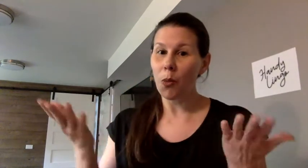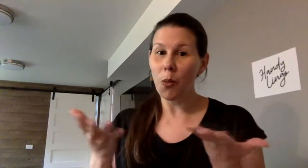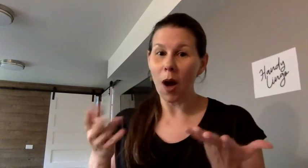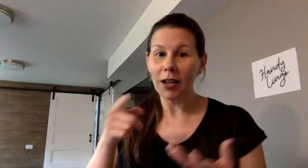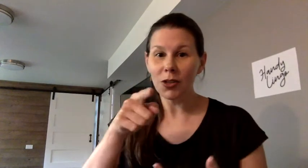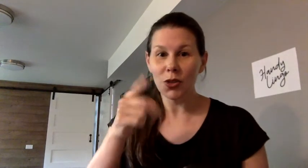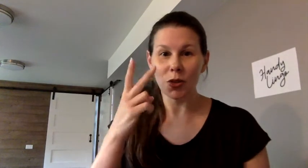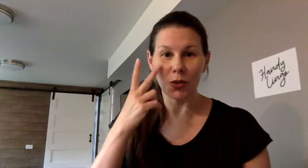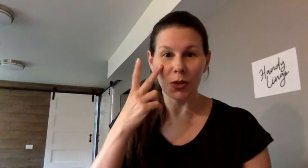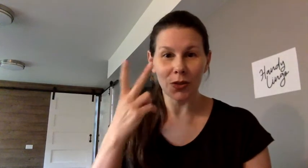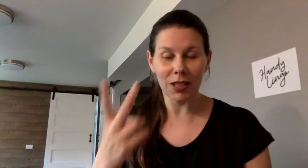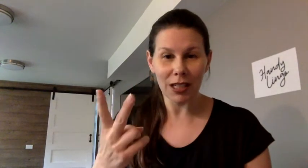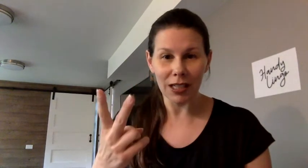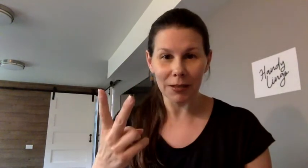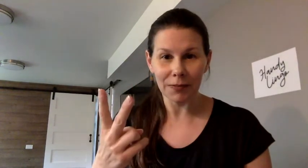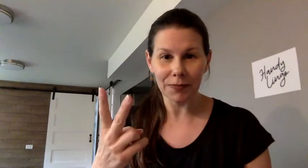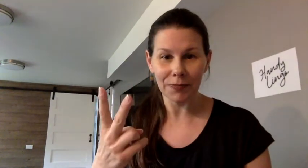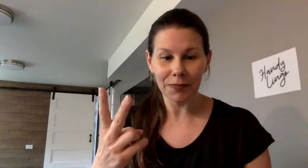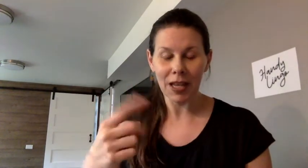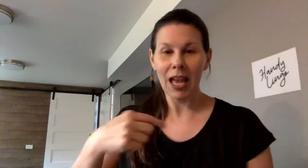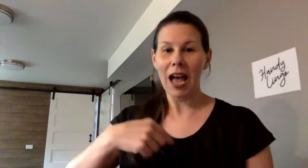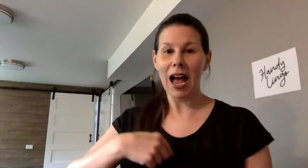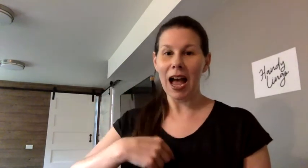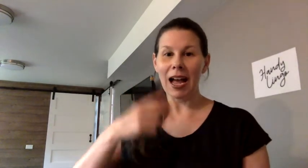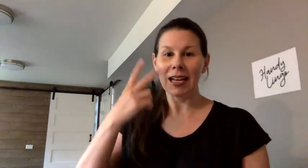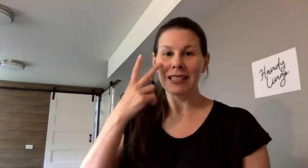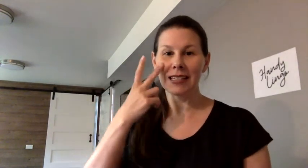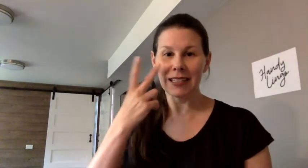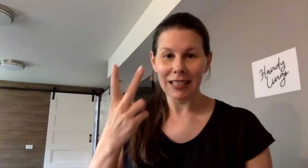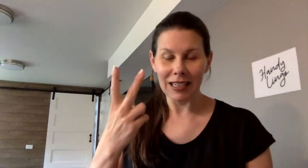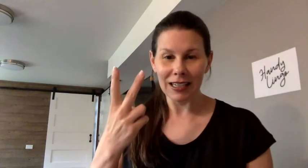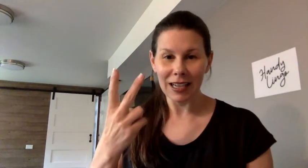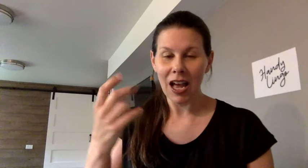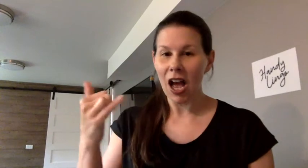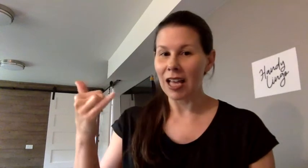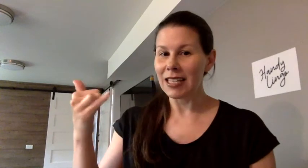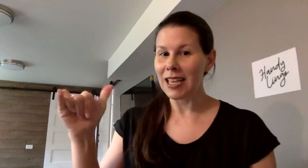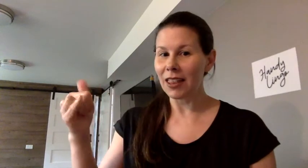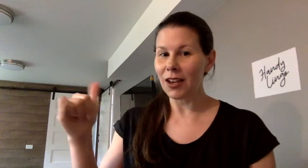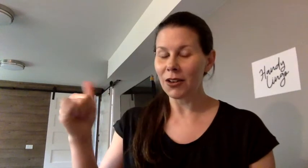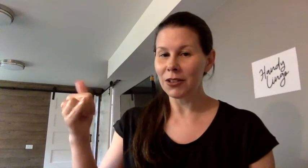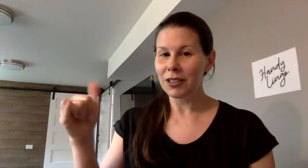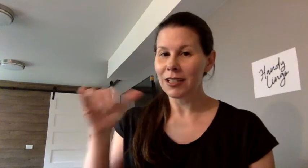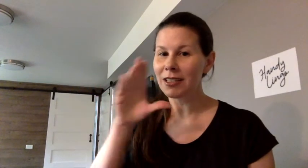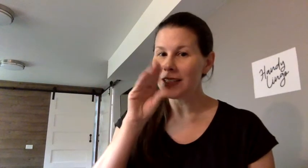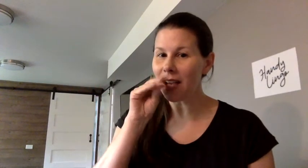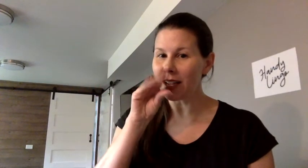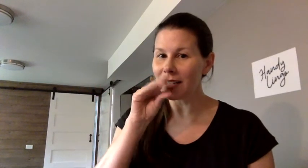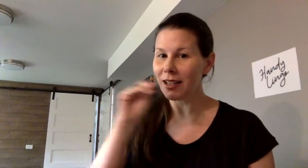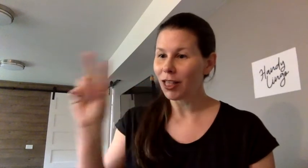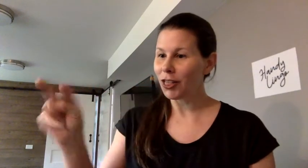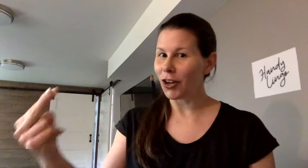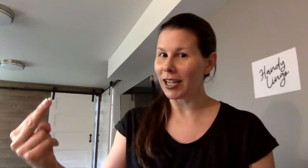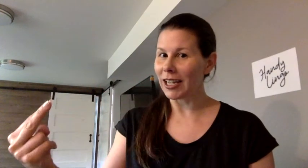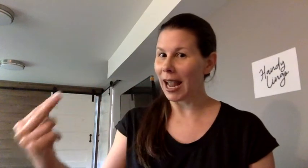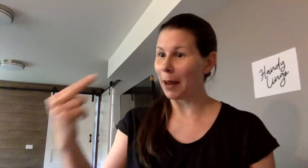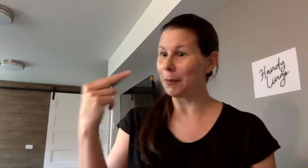what do you see? I see a yellow duck looking at